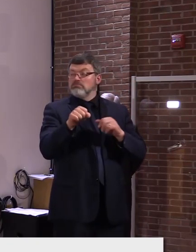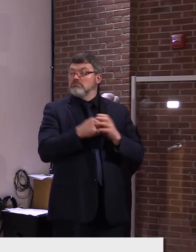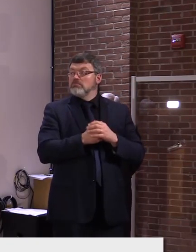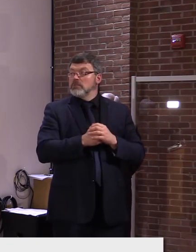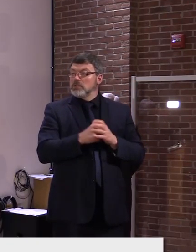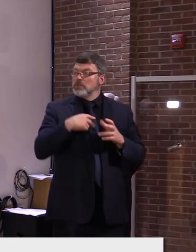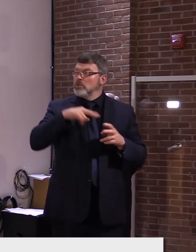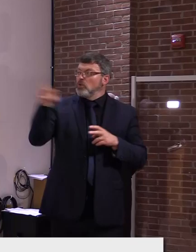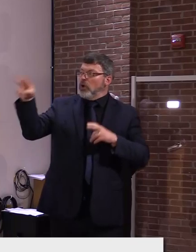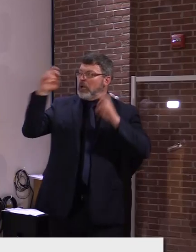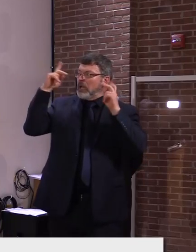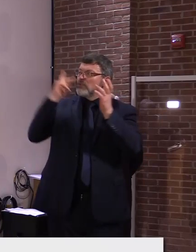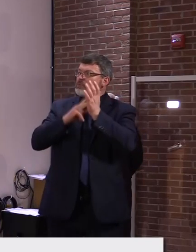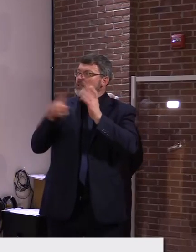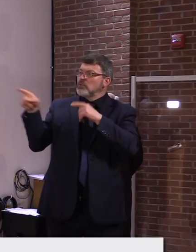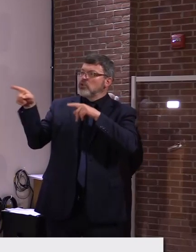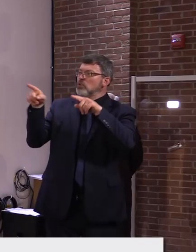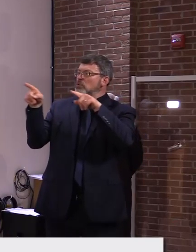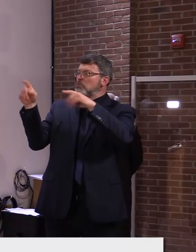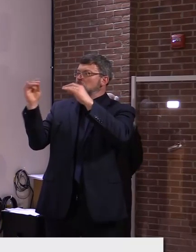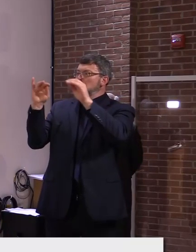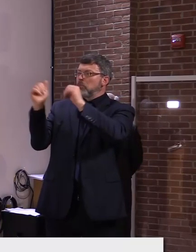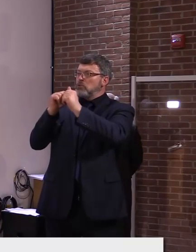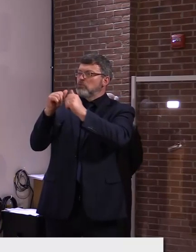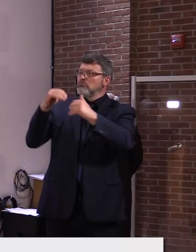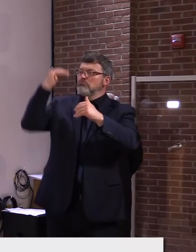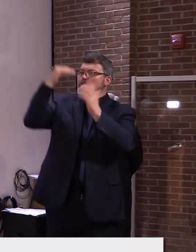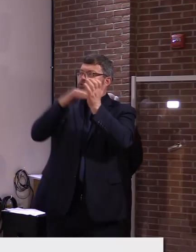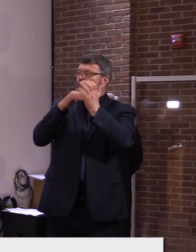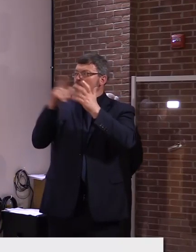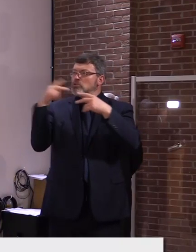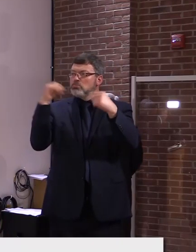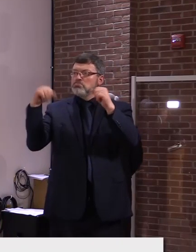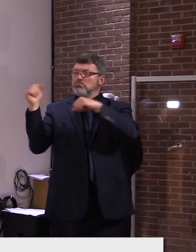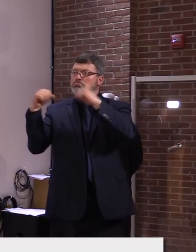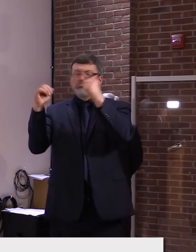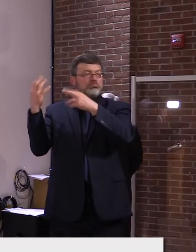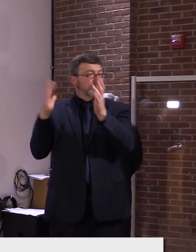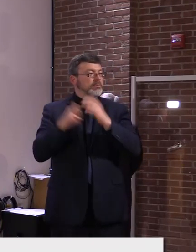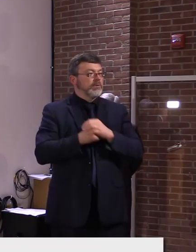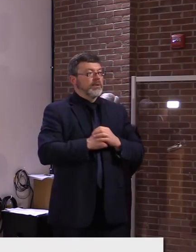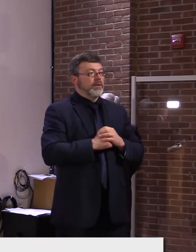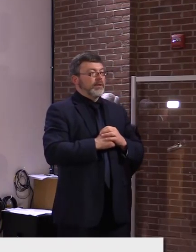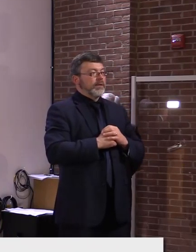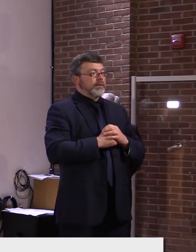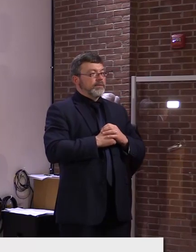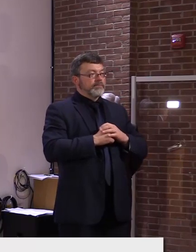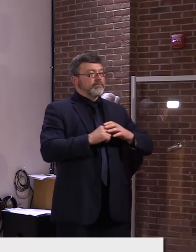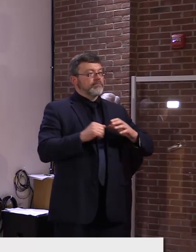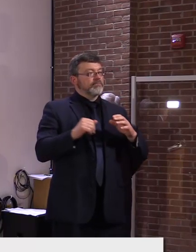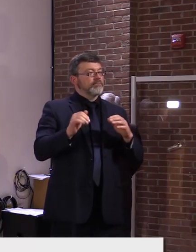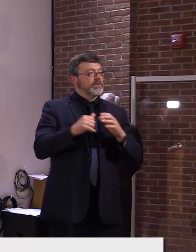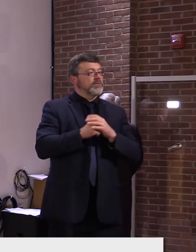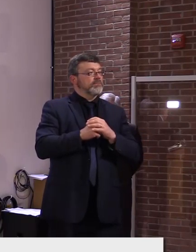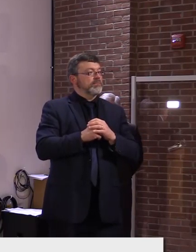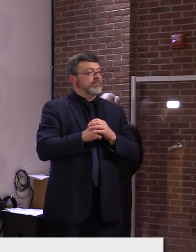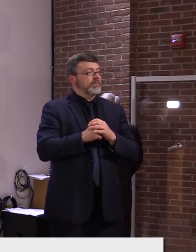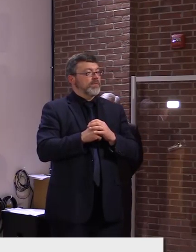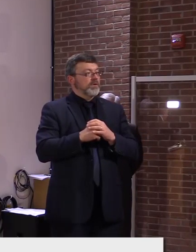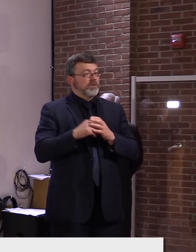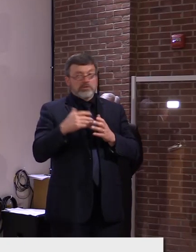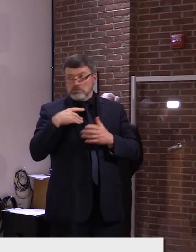anything. Thank you. I'm going to. Also, Governor, are you aware that a supporter of Vermont Liberty, the group started by John